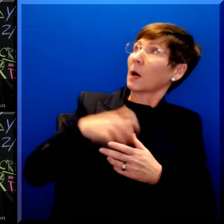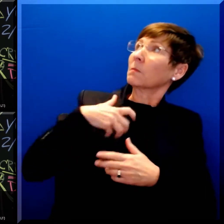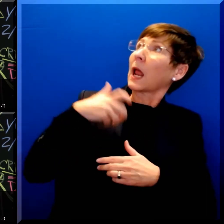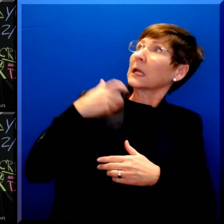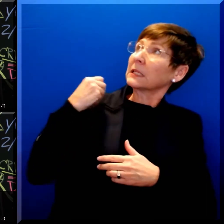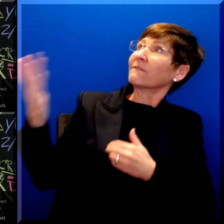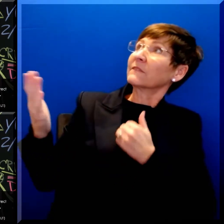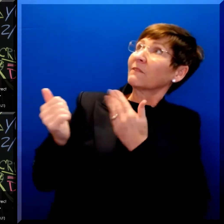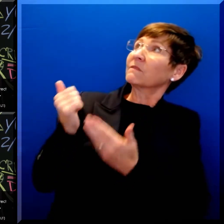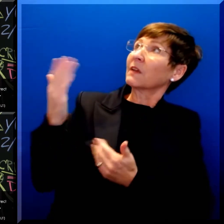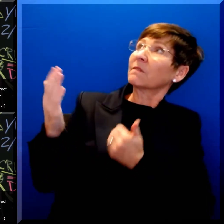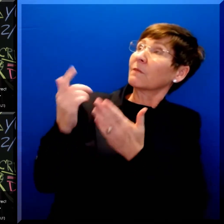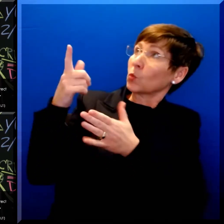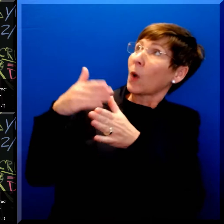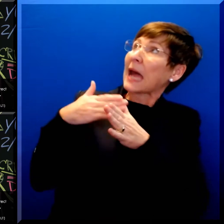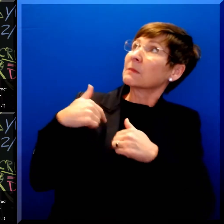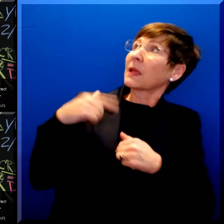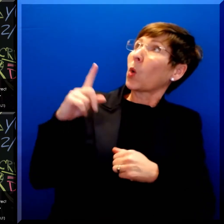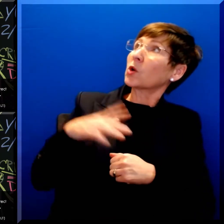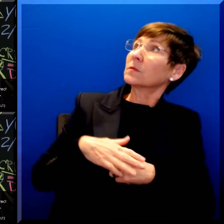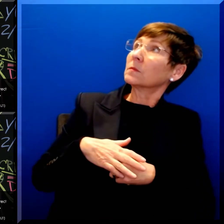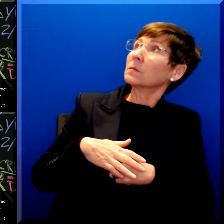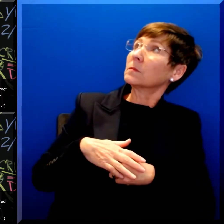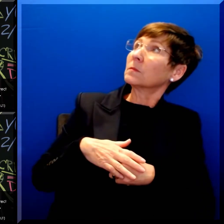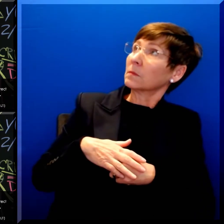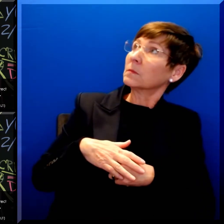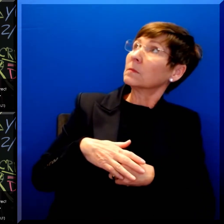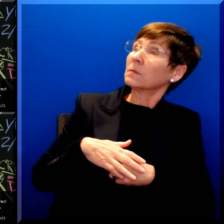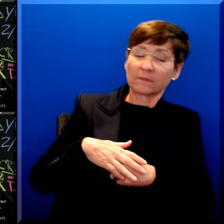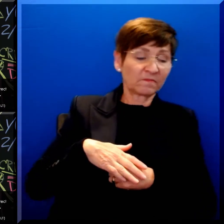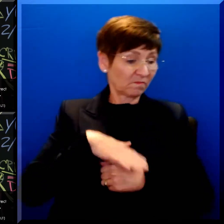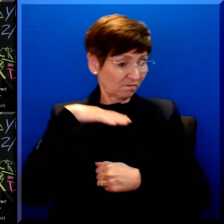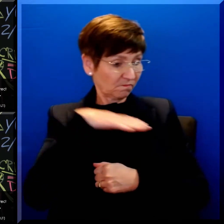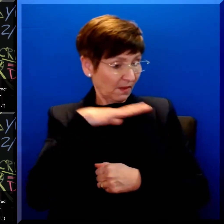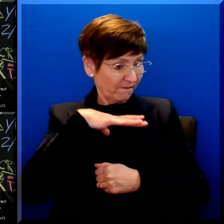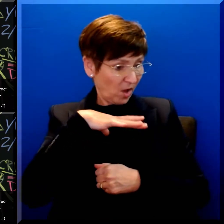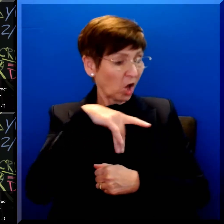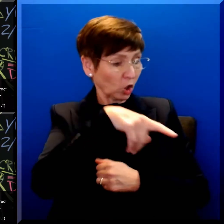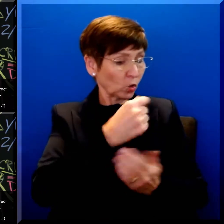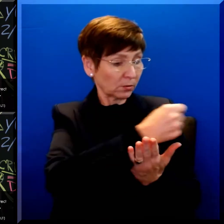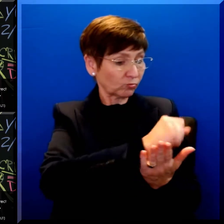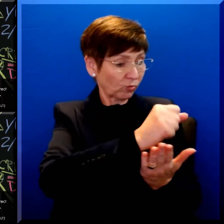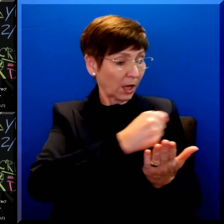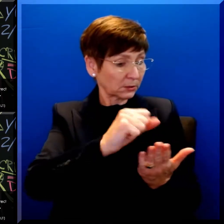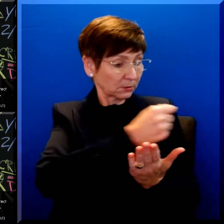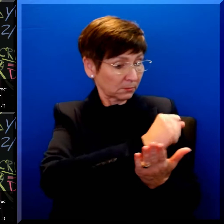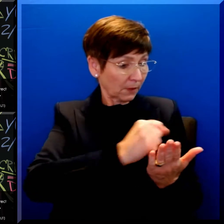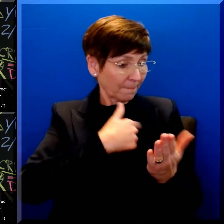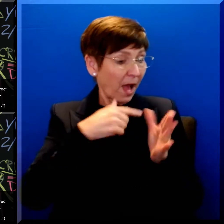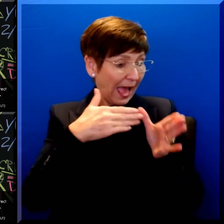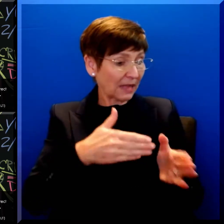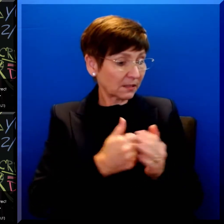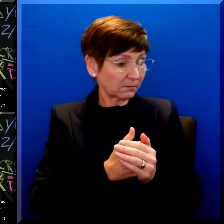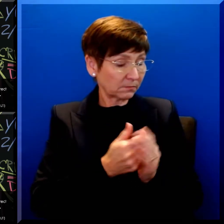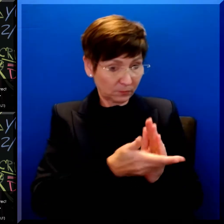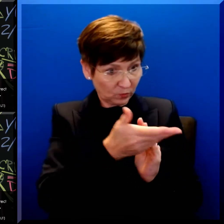answer my complaint? Then the Lord said to me, write my answer plainly on tablets so that a runner can carry the correct message